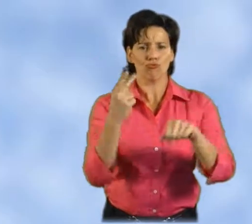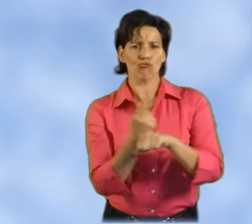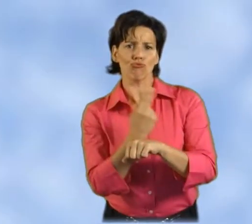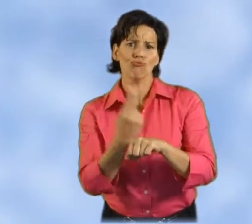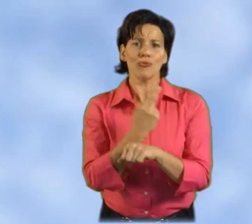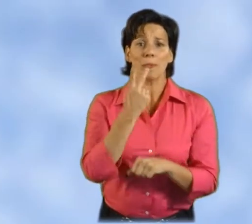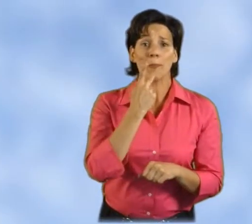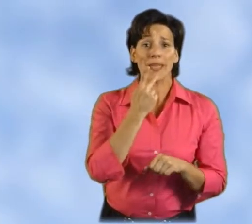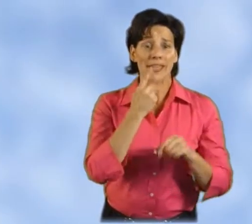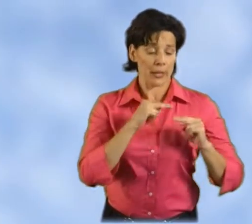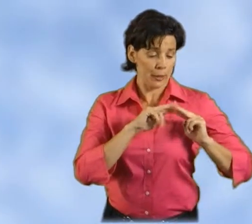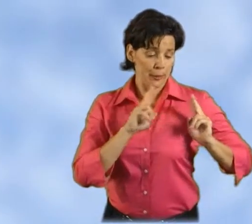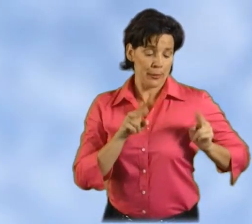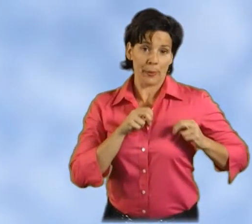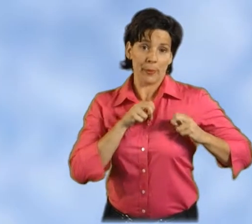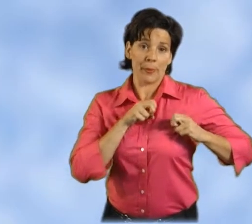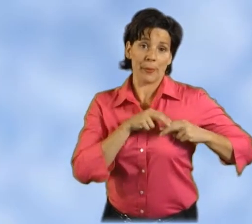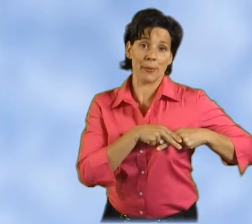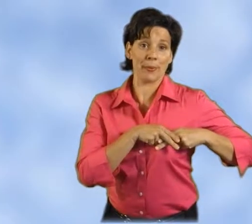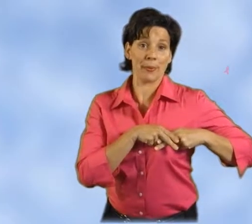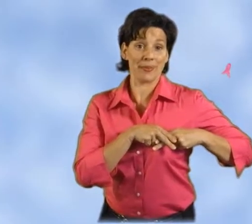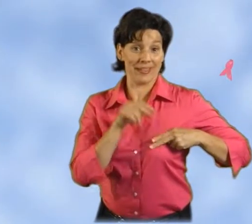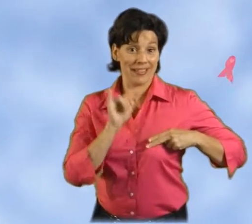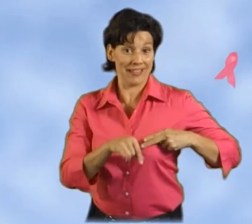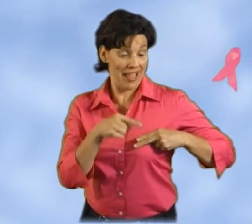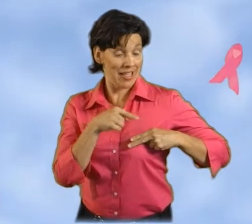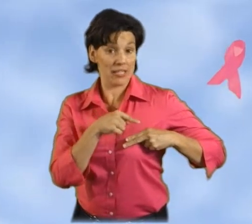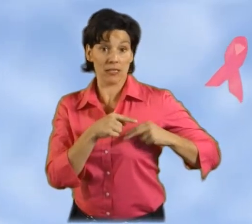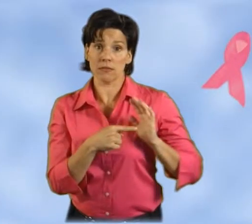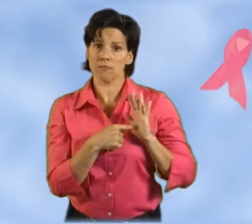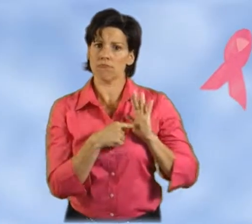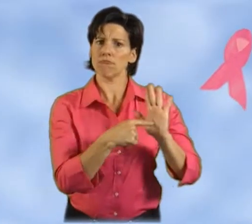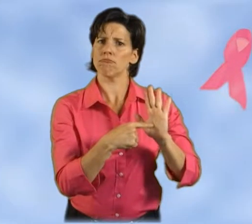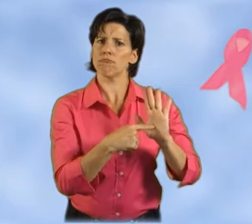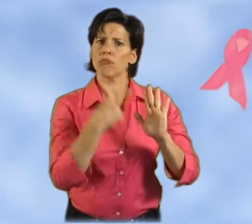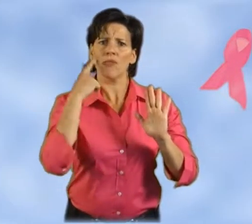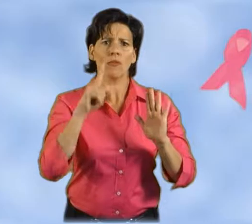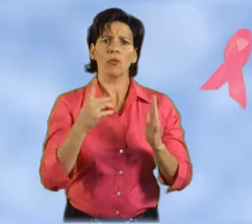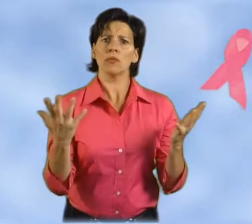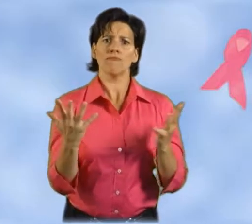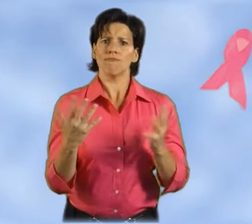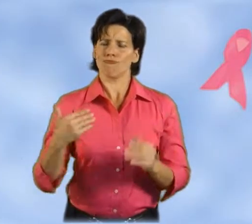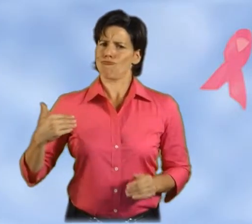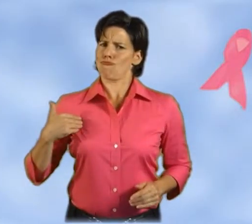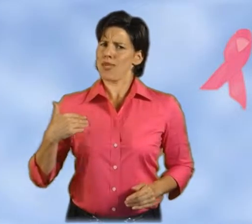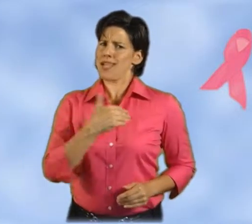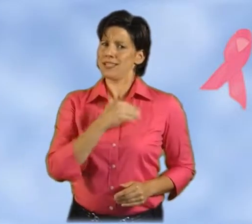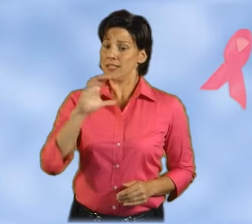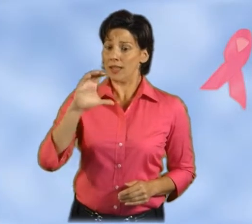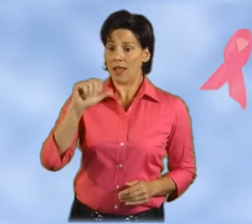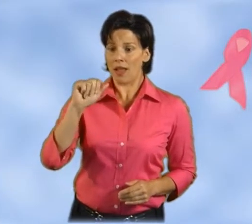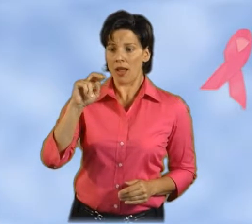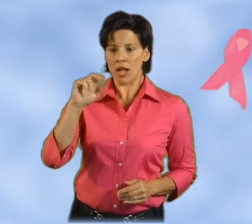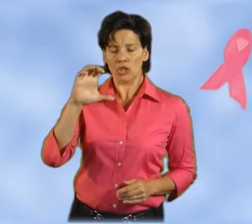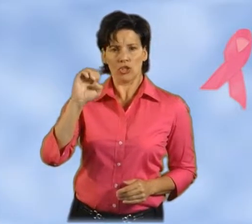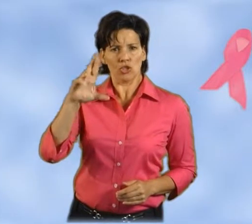I'm very honored to be a part of this program, to talk to you about women's health, specifically breast